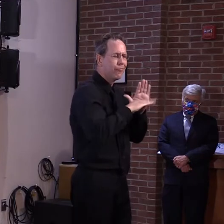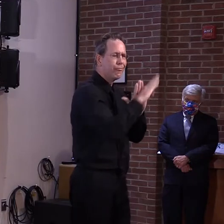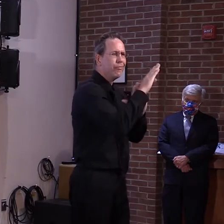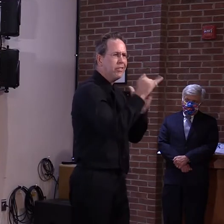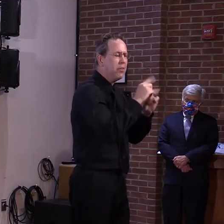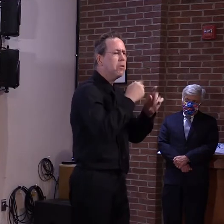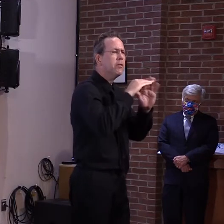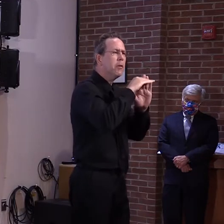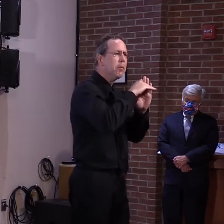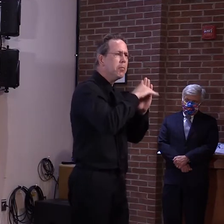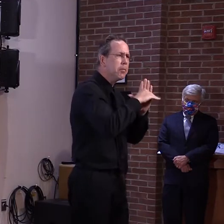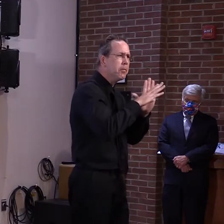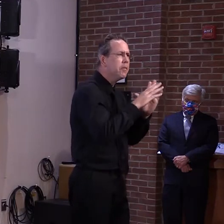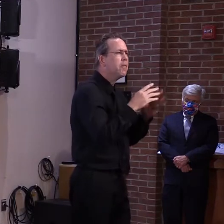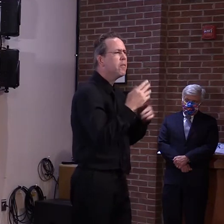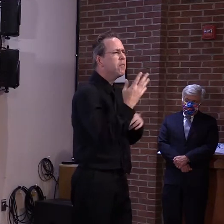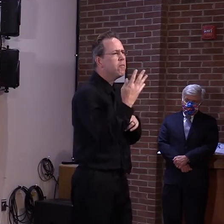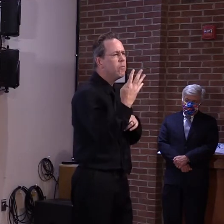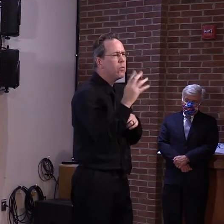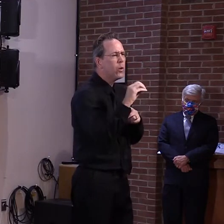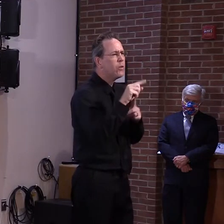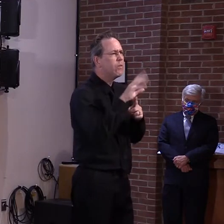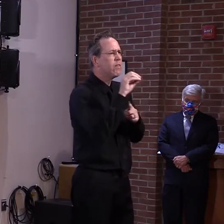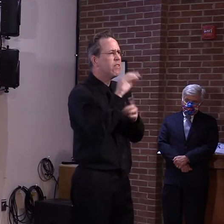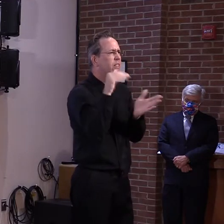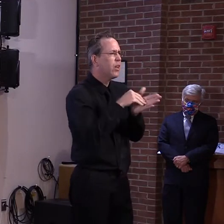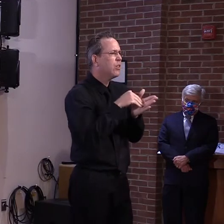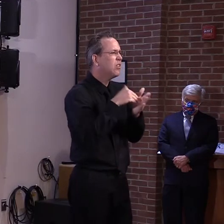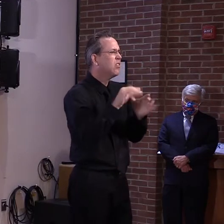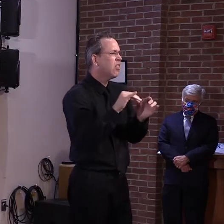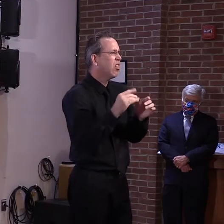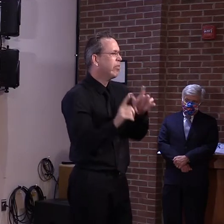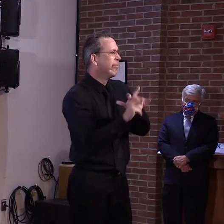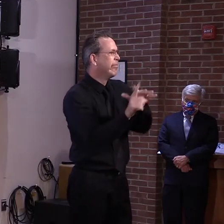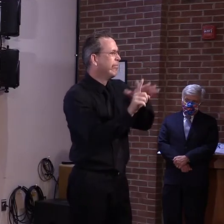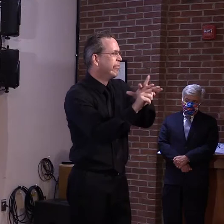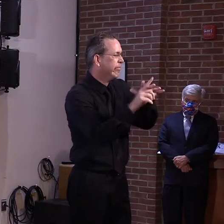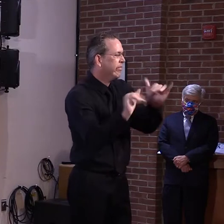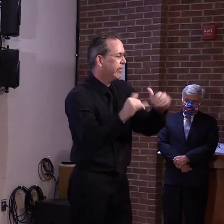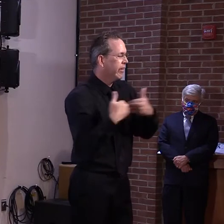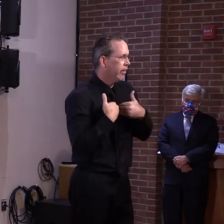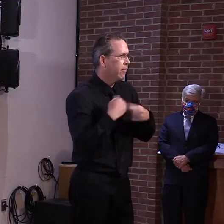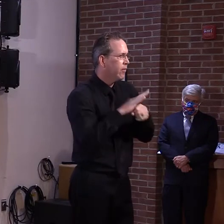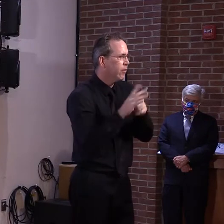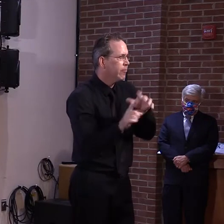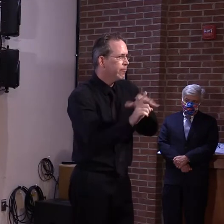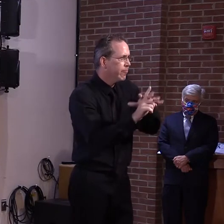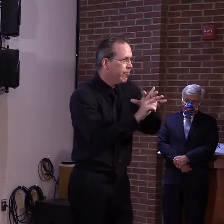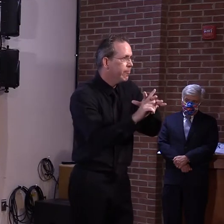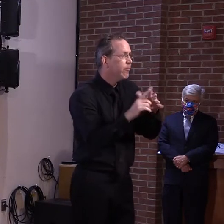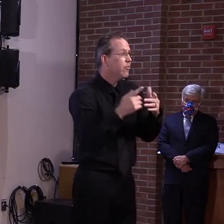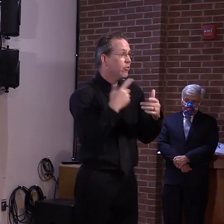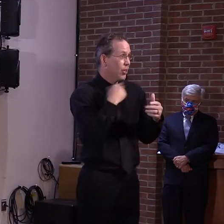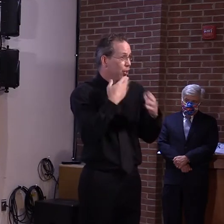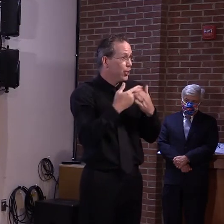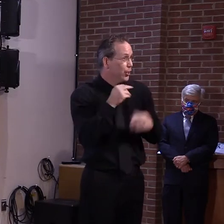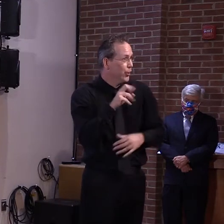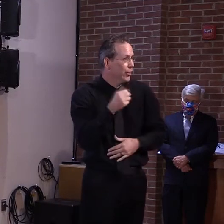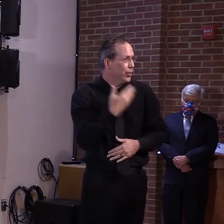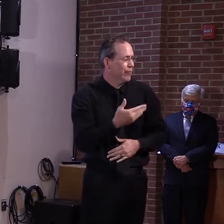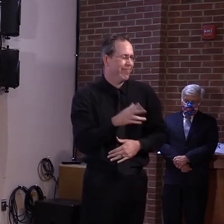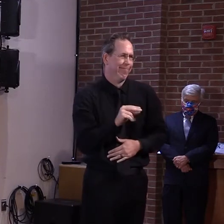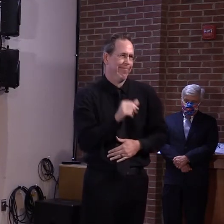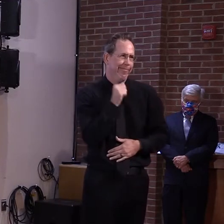cases reported every single day, which is not really a good number for the country. But of course, those cases are spread